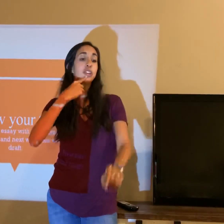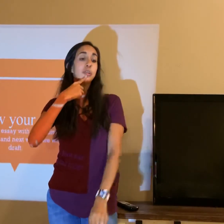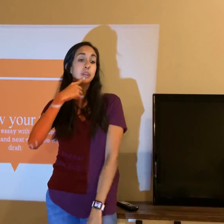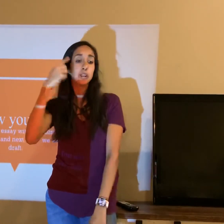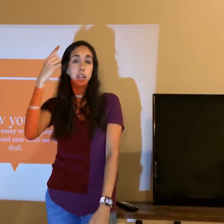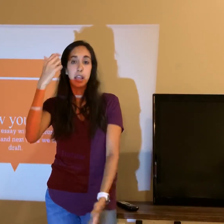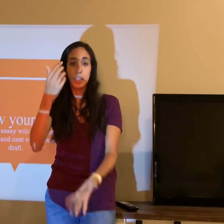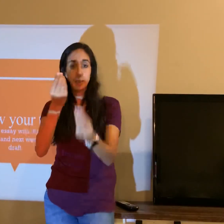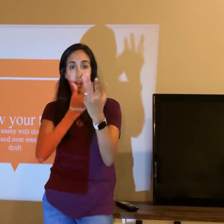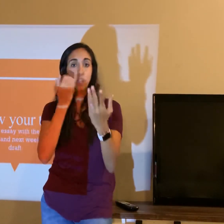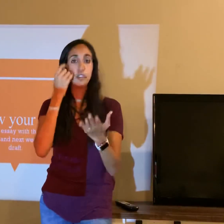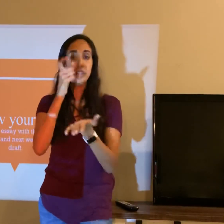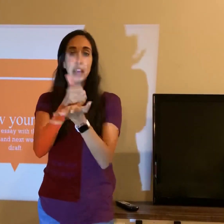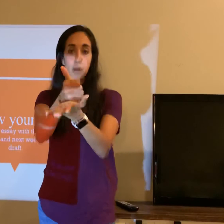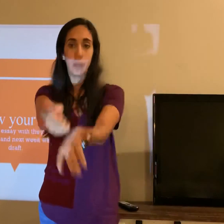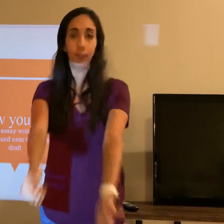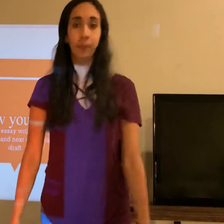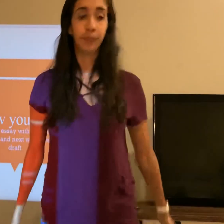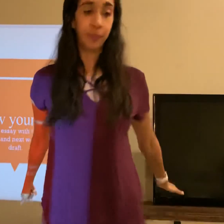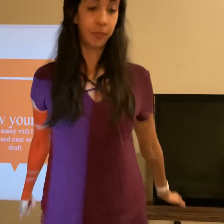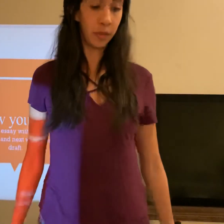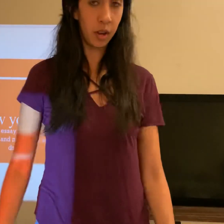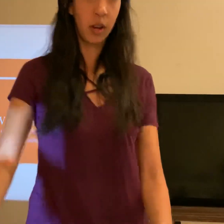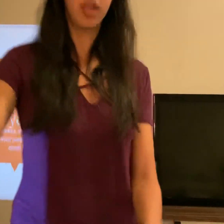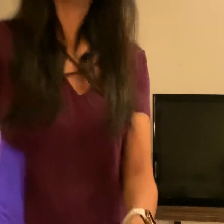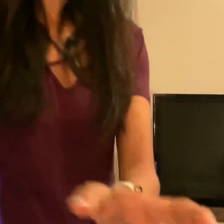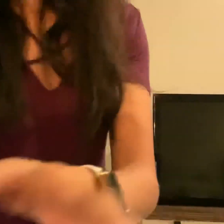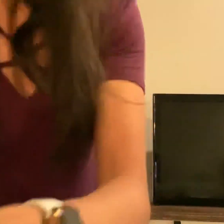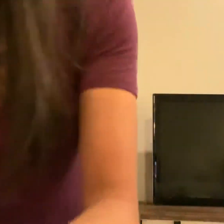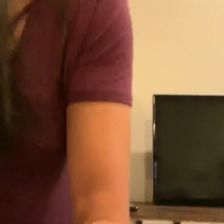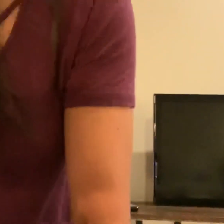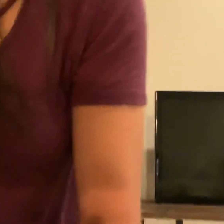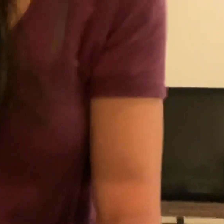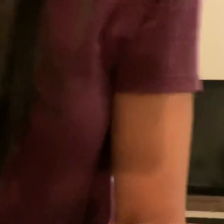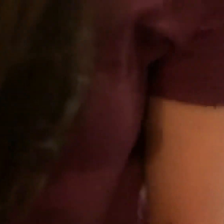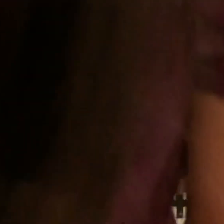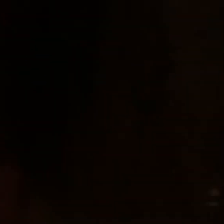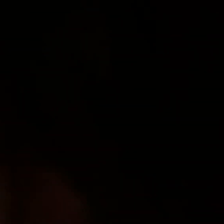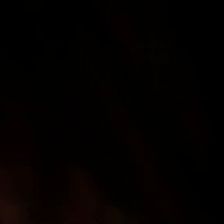you. Let me know if you need help. Okay, I was